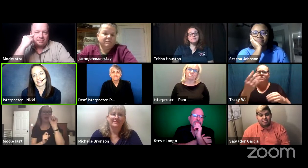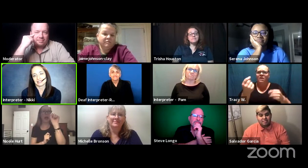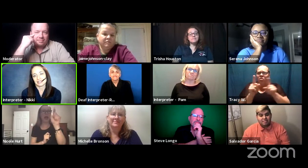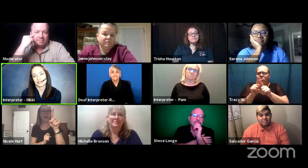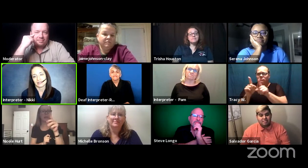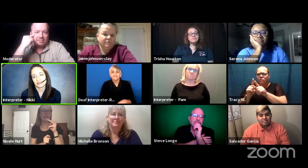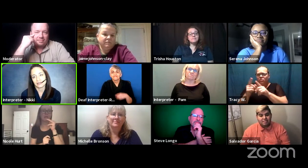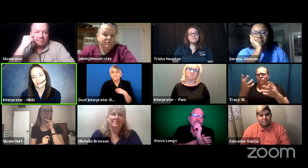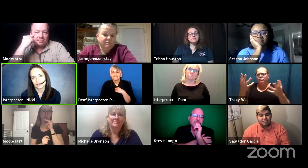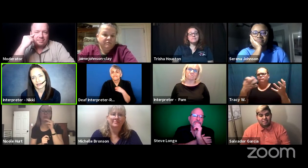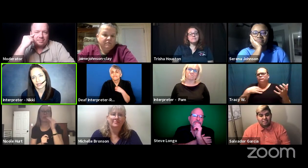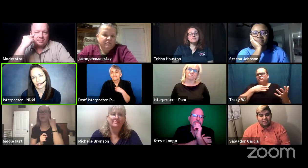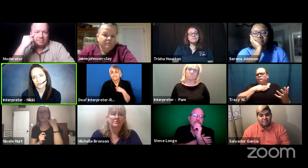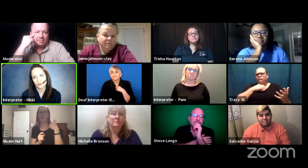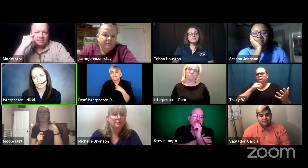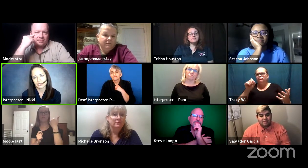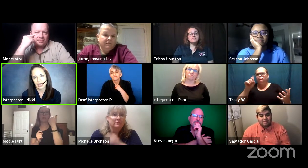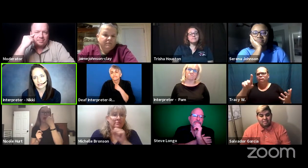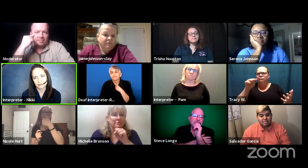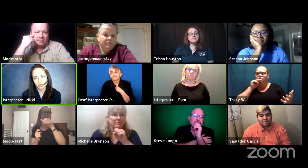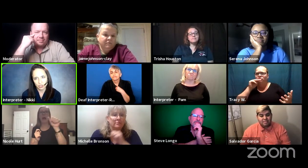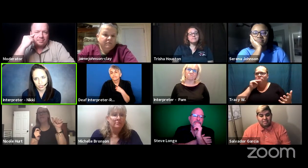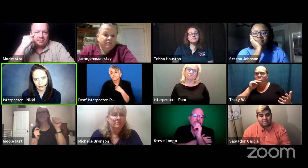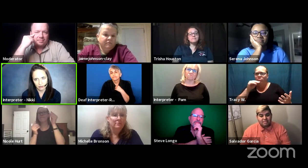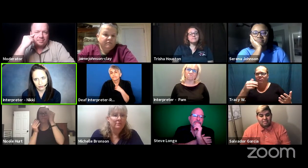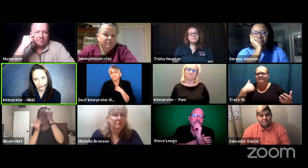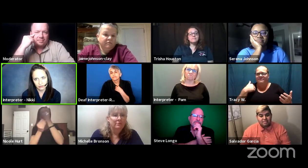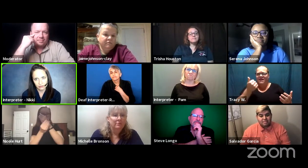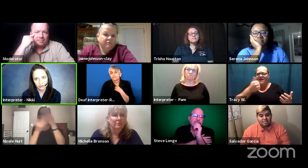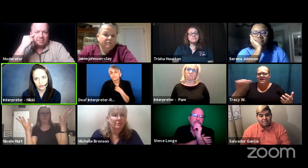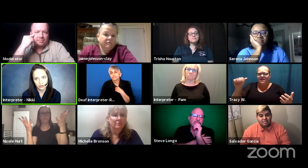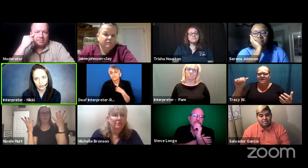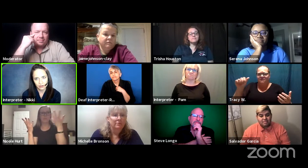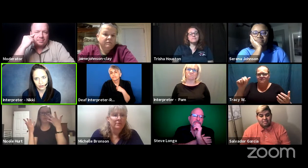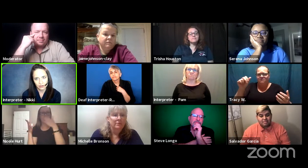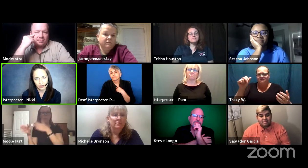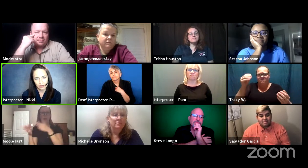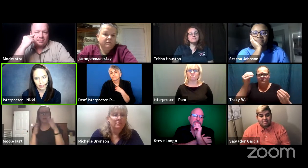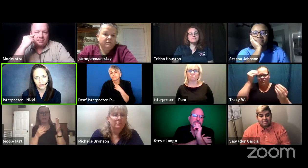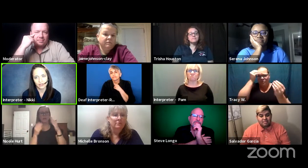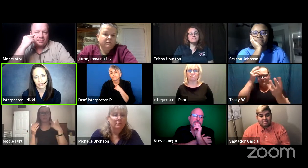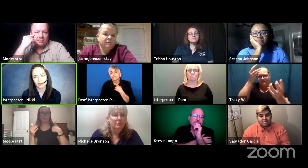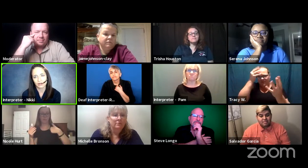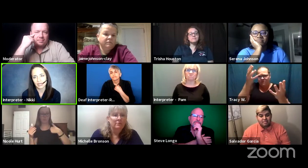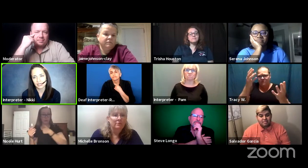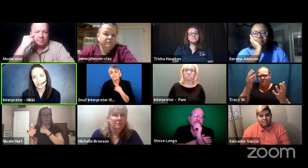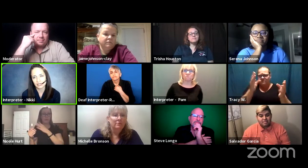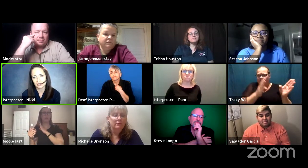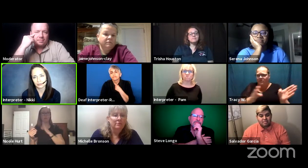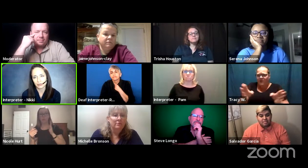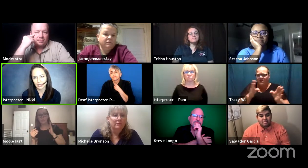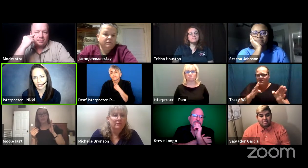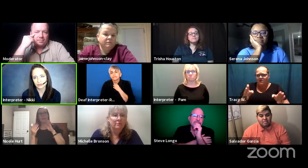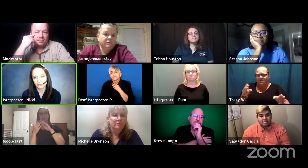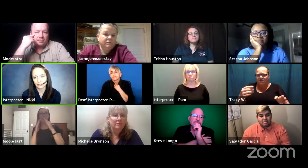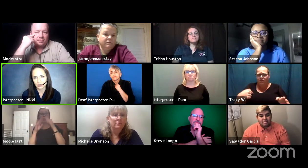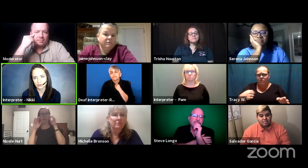And I also wanted to ask Michelle if there are any plans or